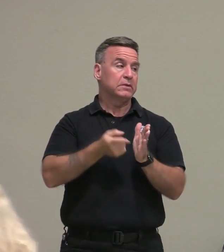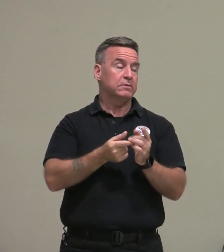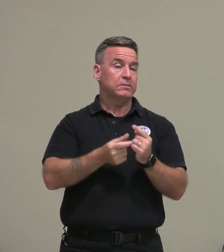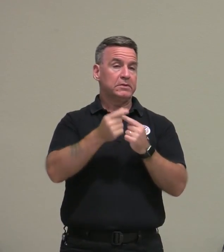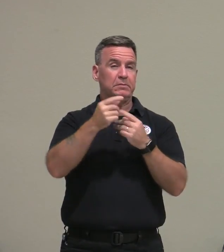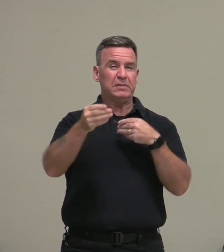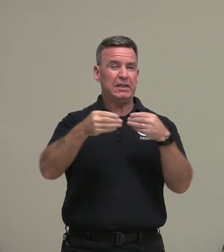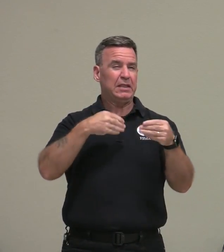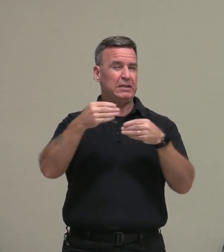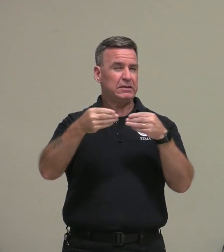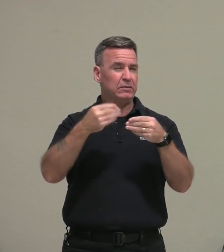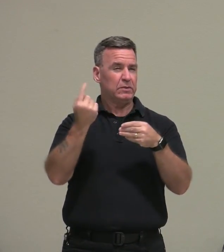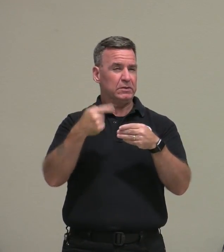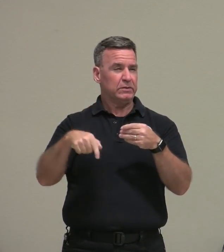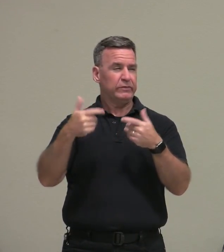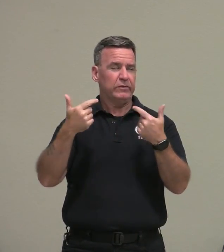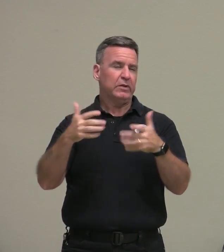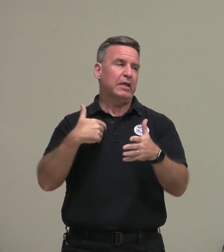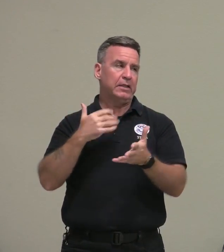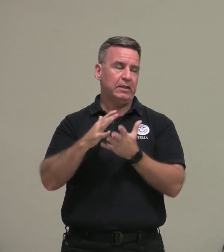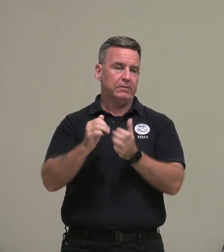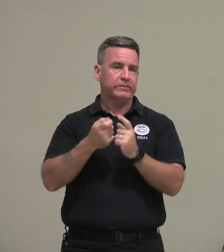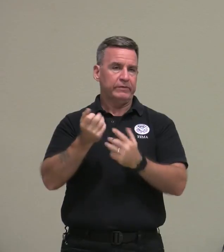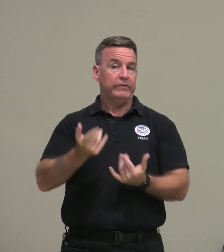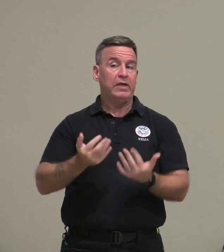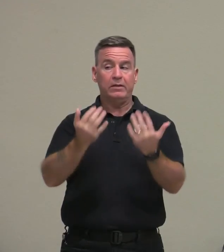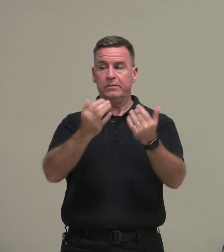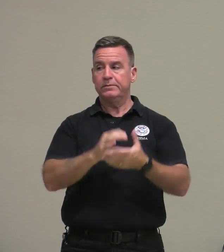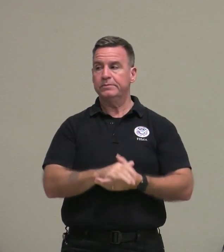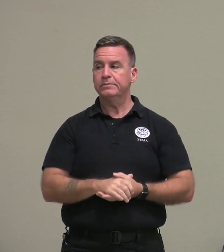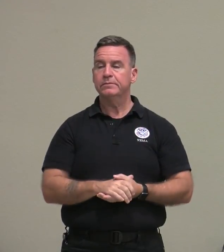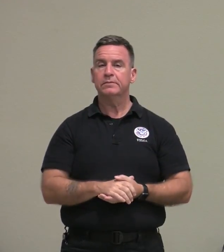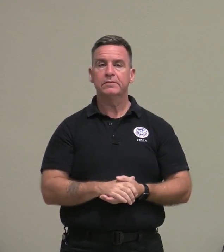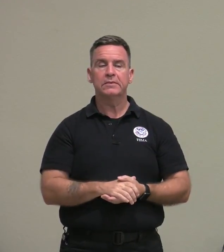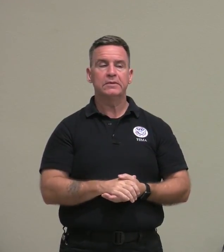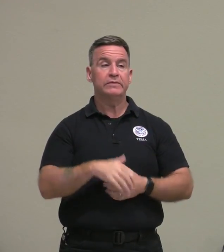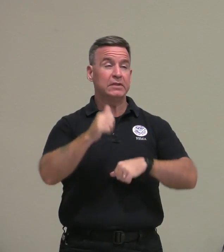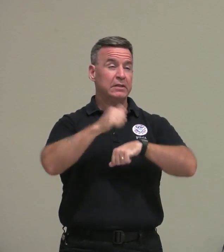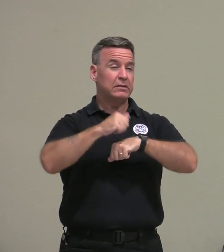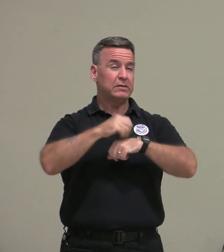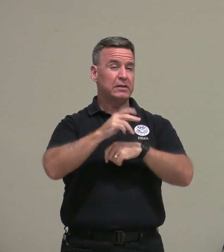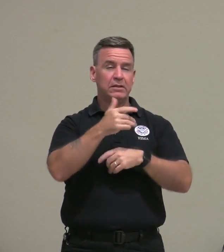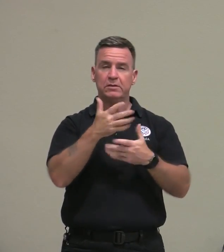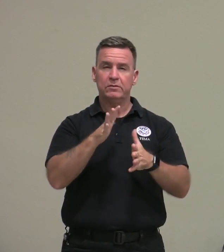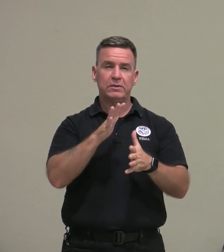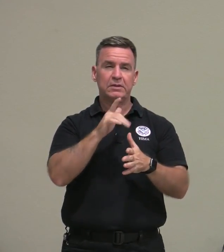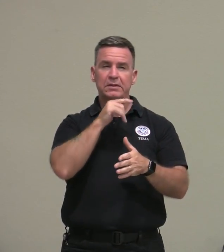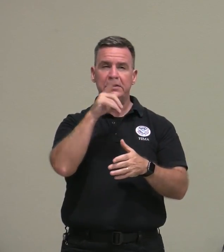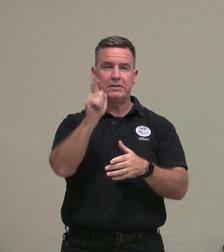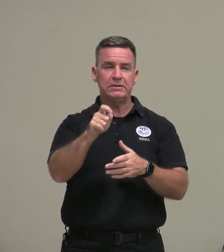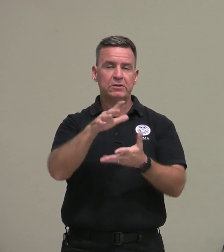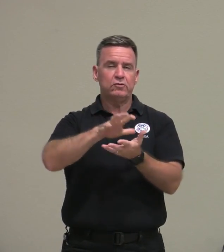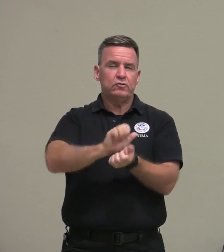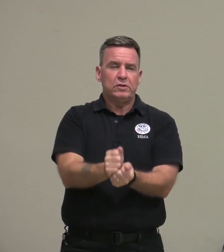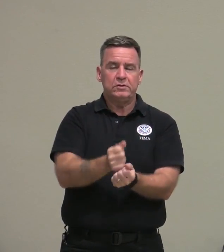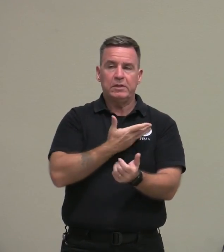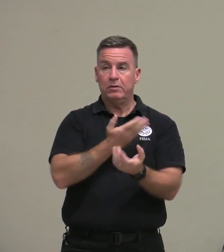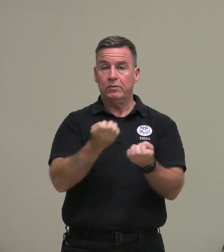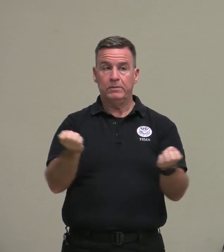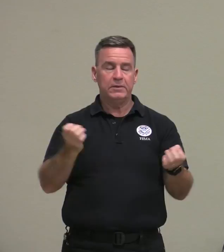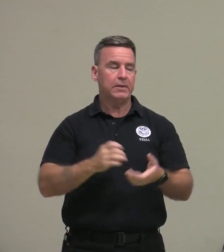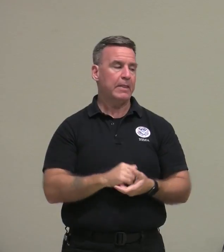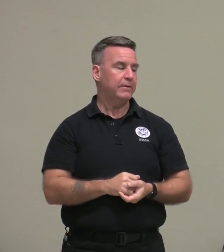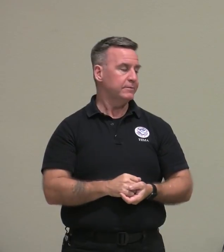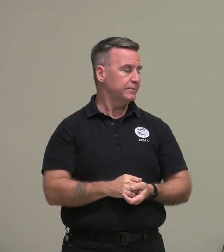especially the plastic septic tanks have already been damaged by the fire. If it's a concrete tank, we don't want to unnecessarily crush it with our equipment.